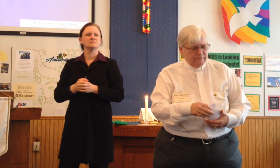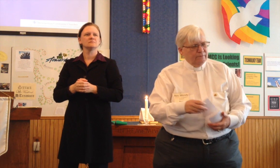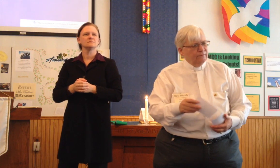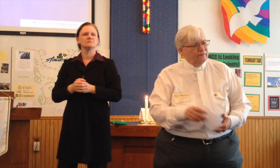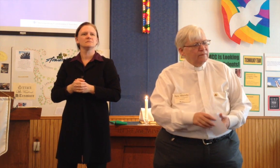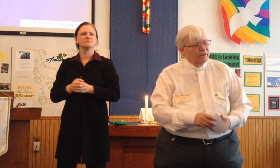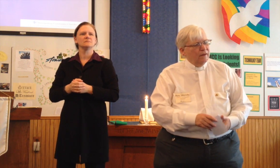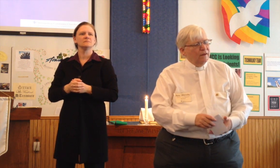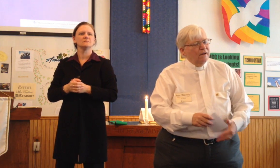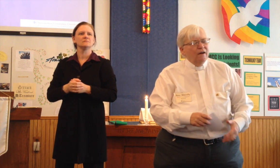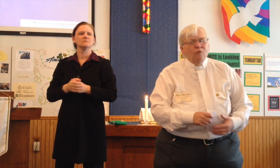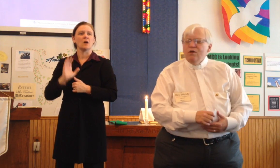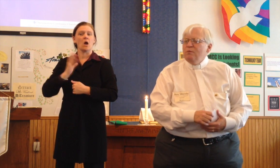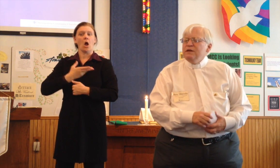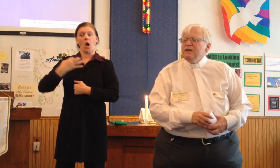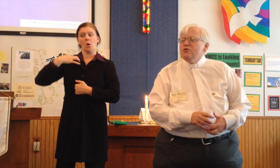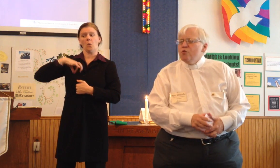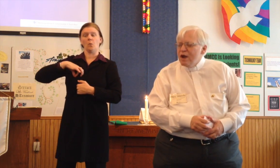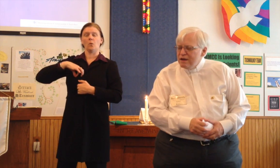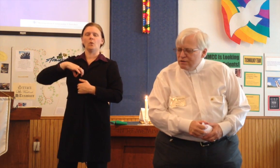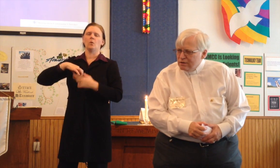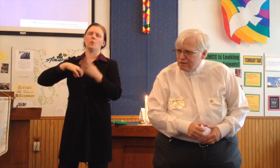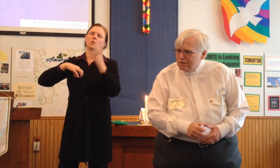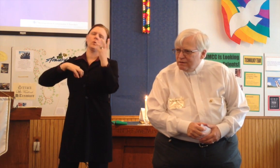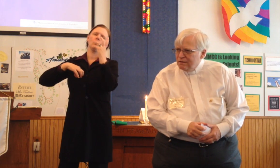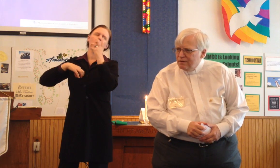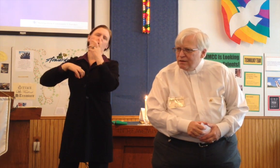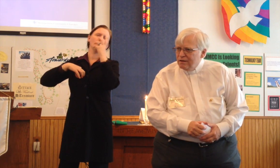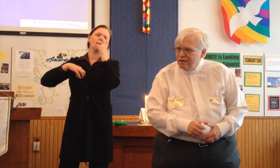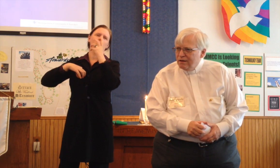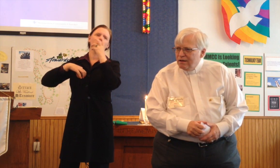rewards will be greater.